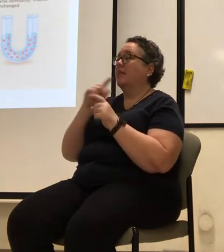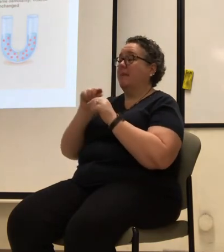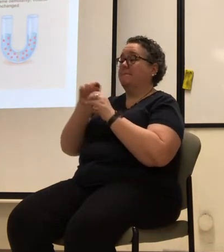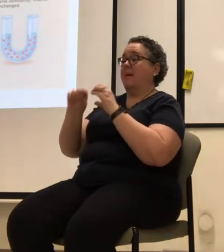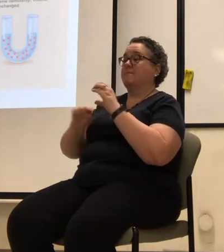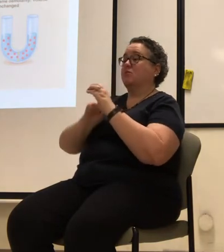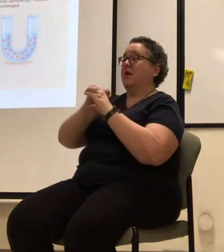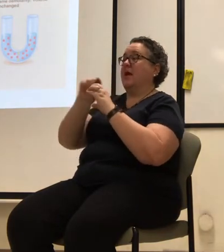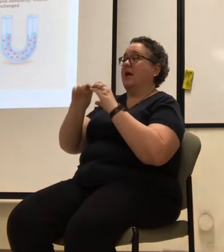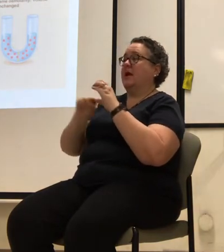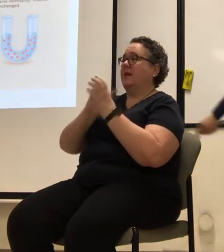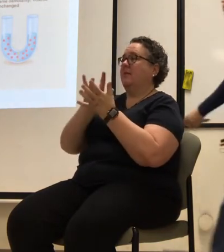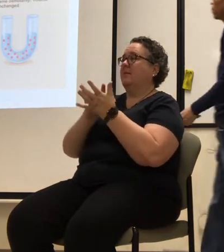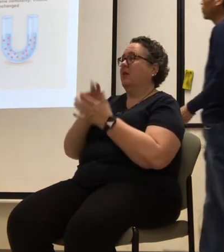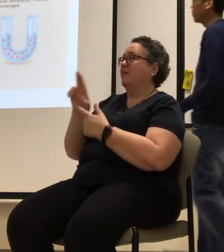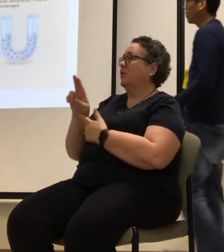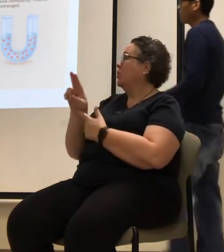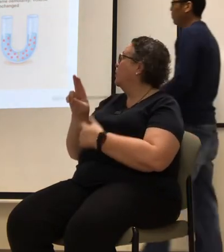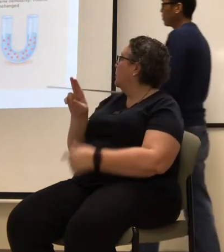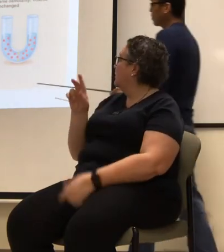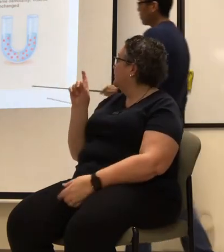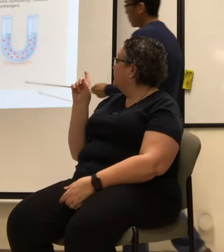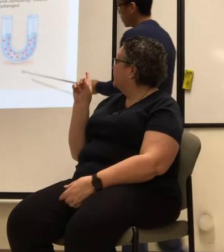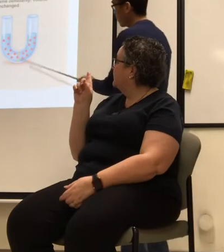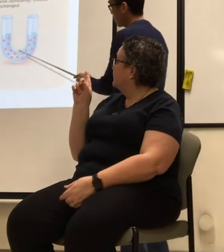is in the middle of the U,